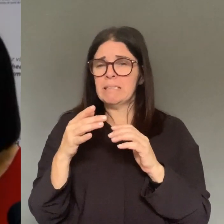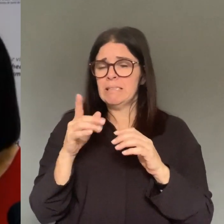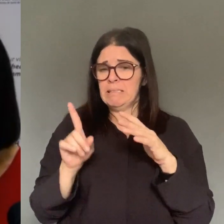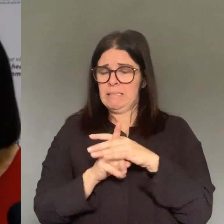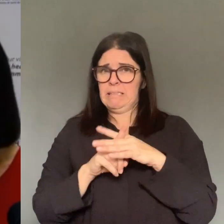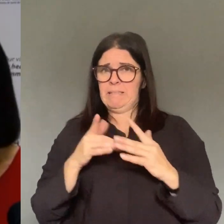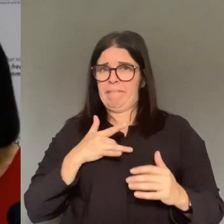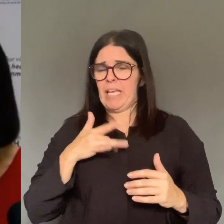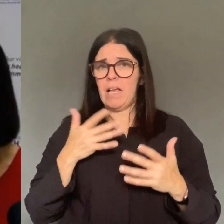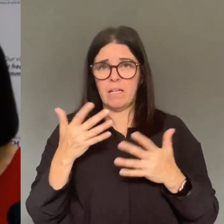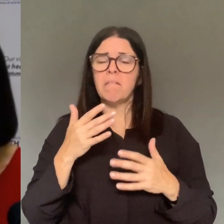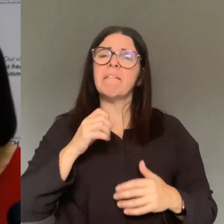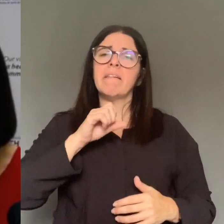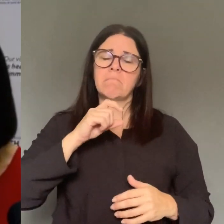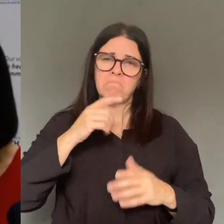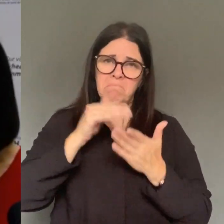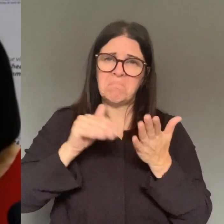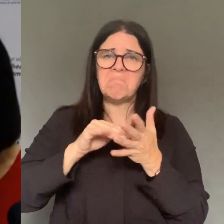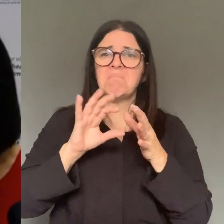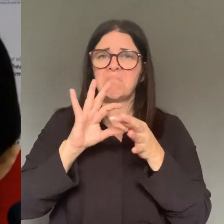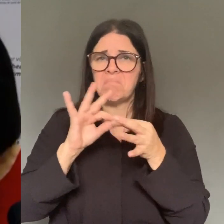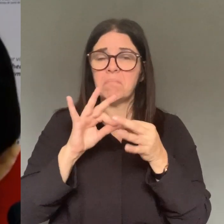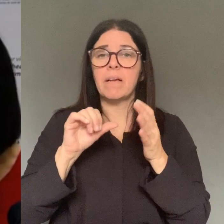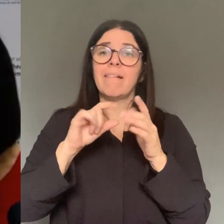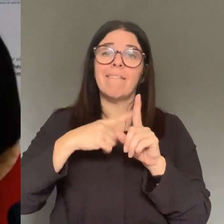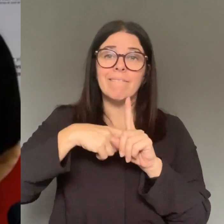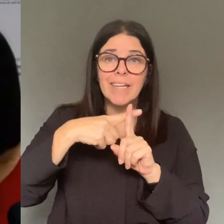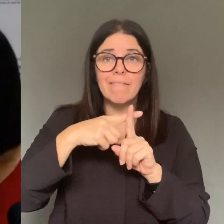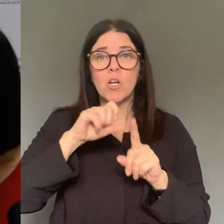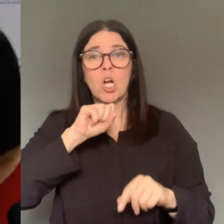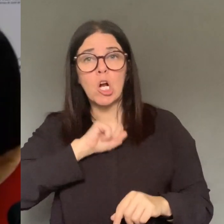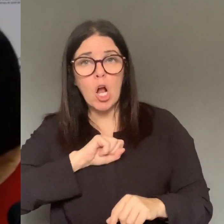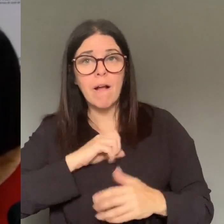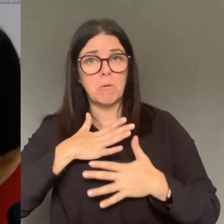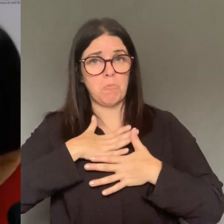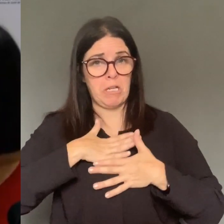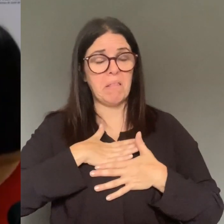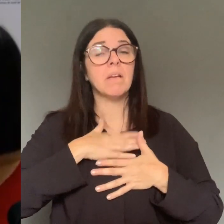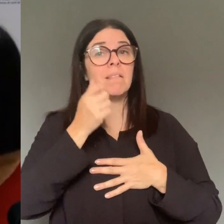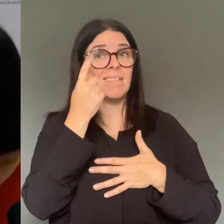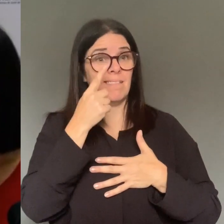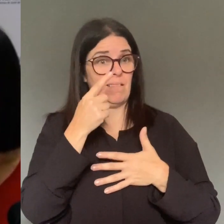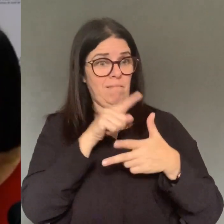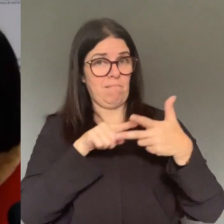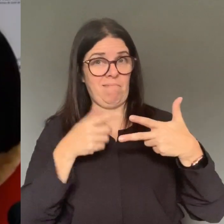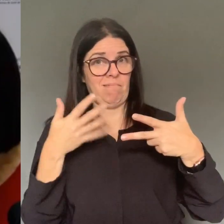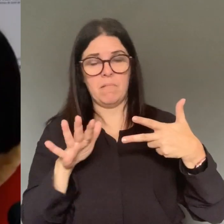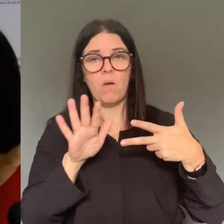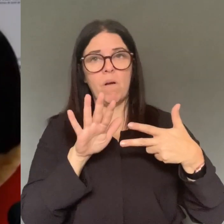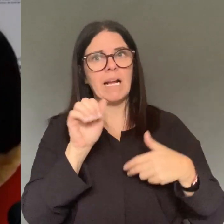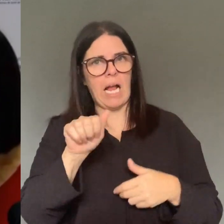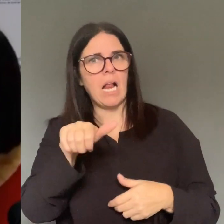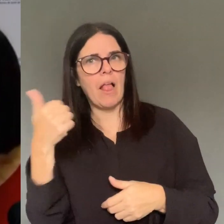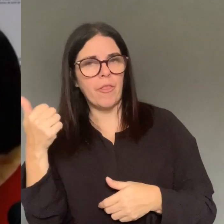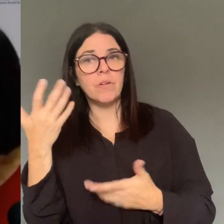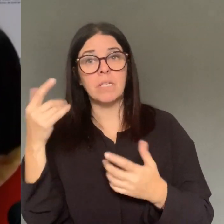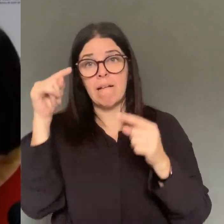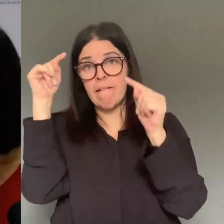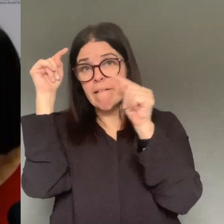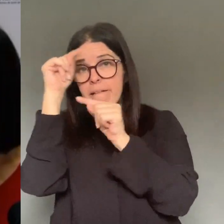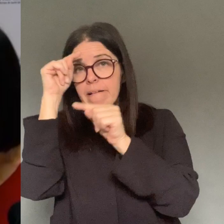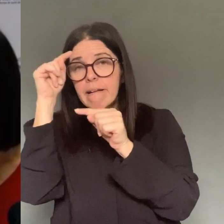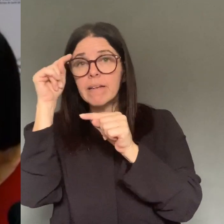falling, having nausea, vomiting, or headaches. If you are feeling unwell and need a health assessment for COVID-19,